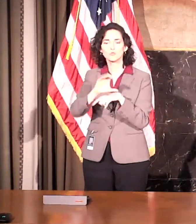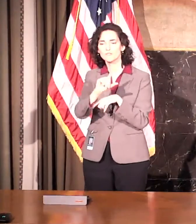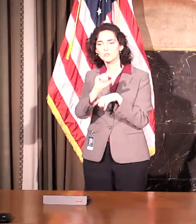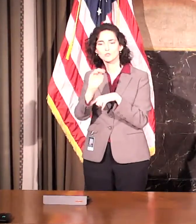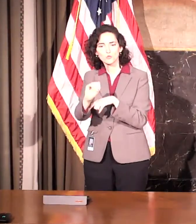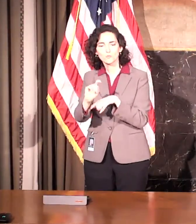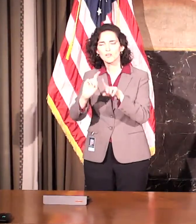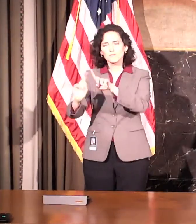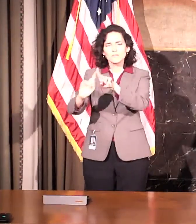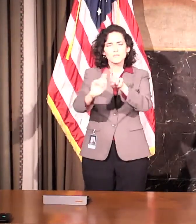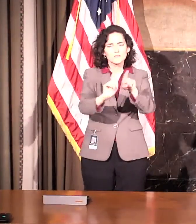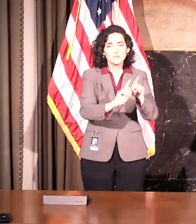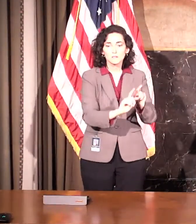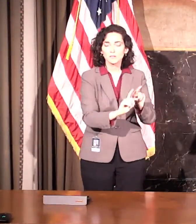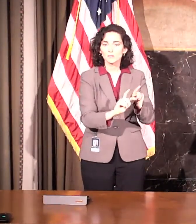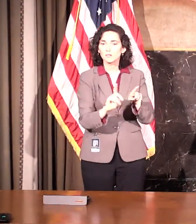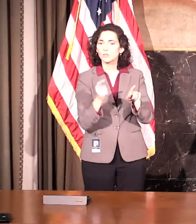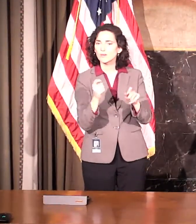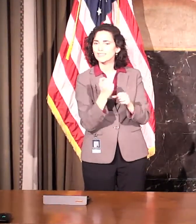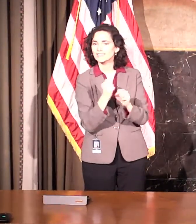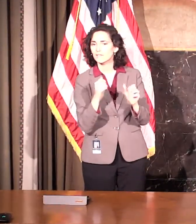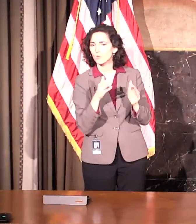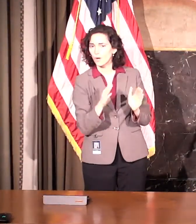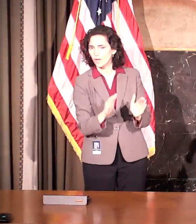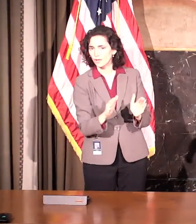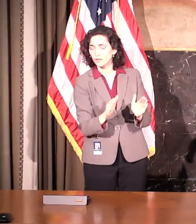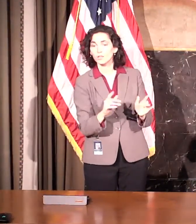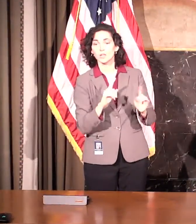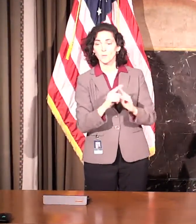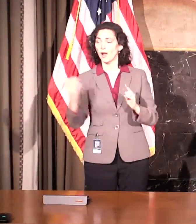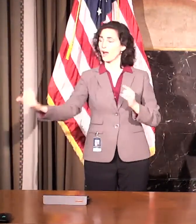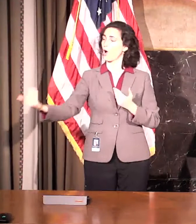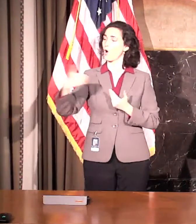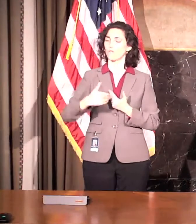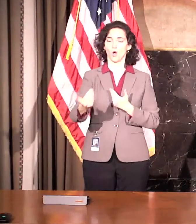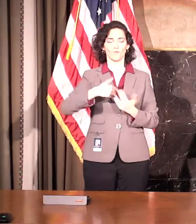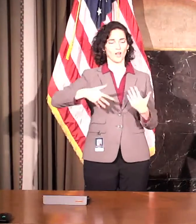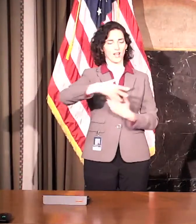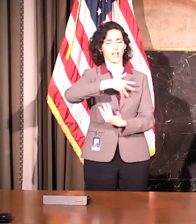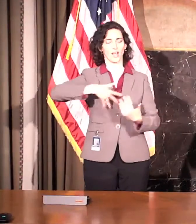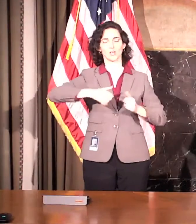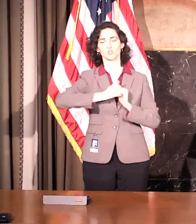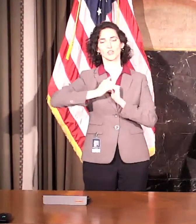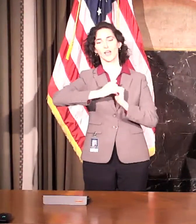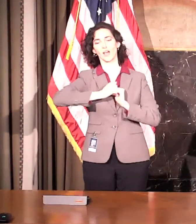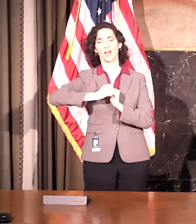that safely, but please don't gather for extended periods of time.